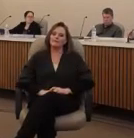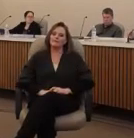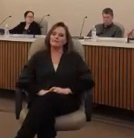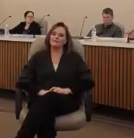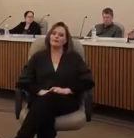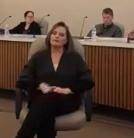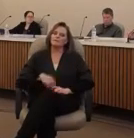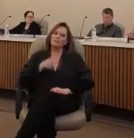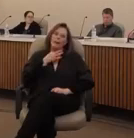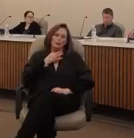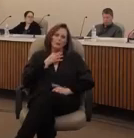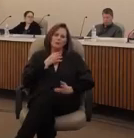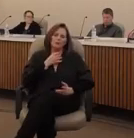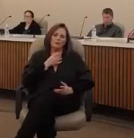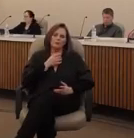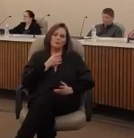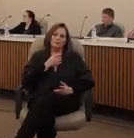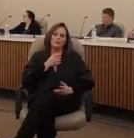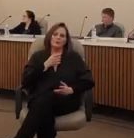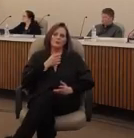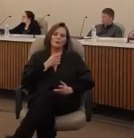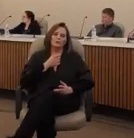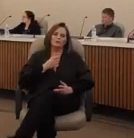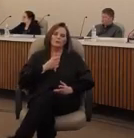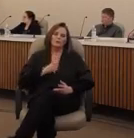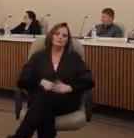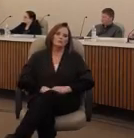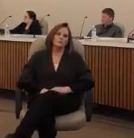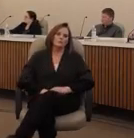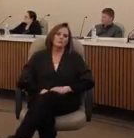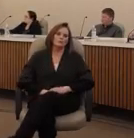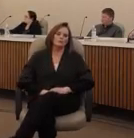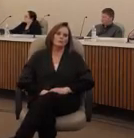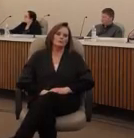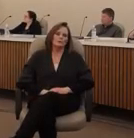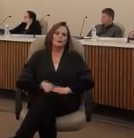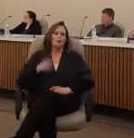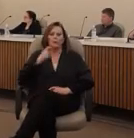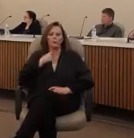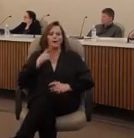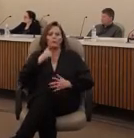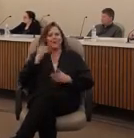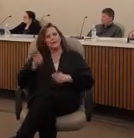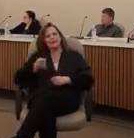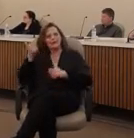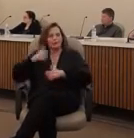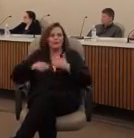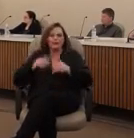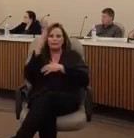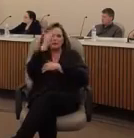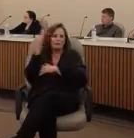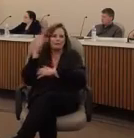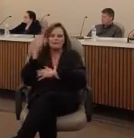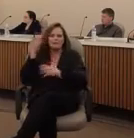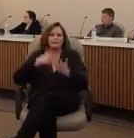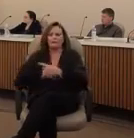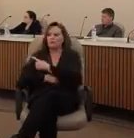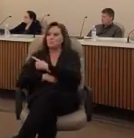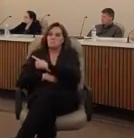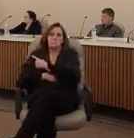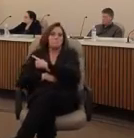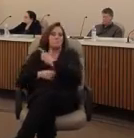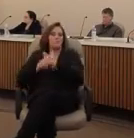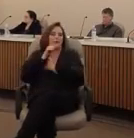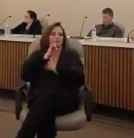Will there be any tree removal when they demolish everything? Any tree removal, do you know of? Betsy? You know what? I didn't ask them that, but I would